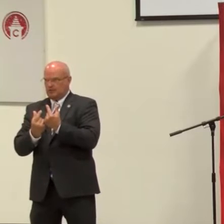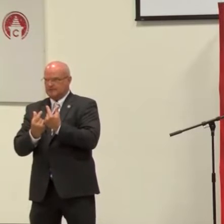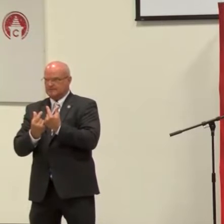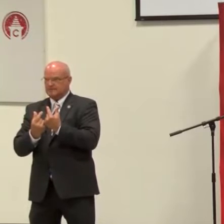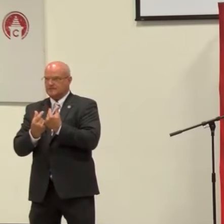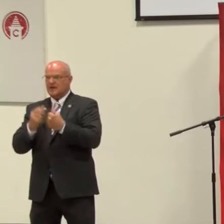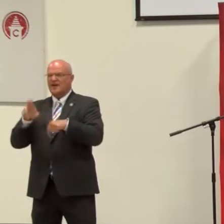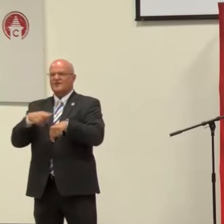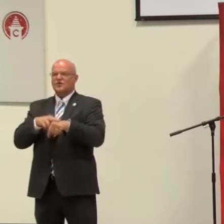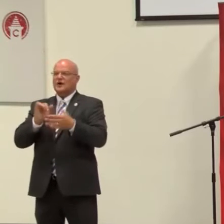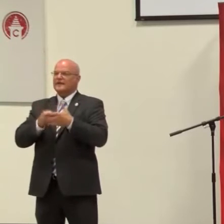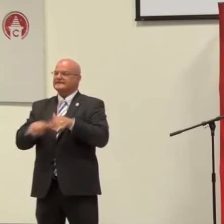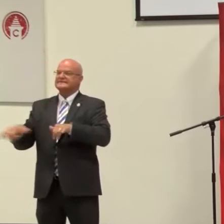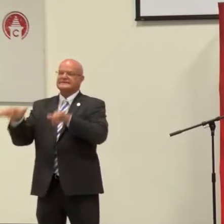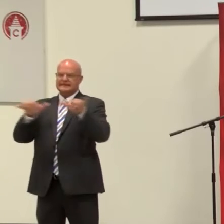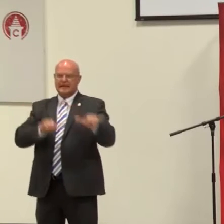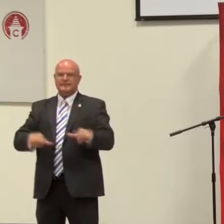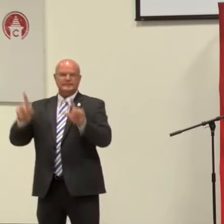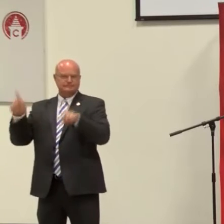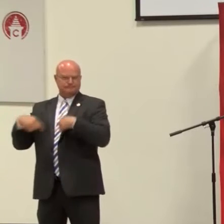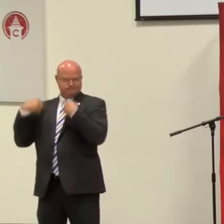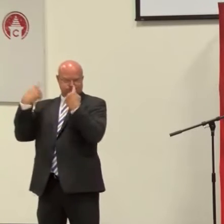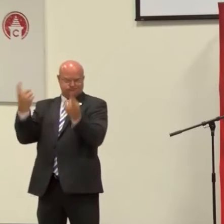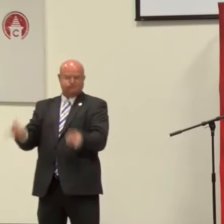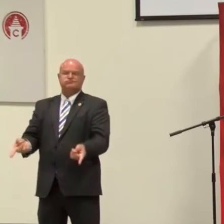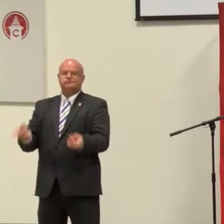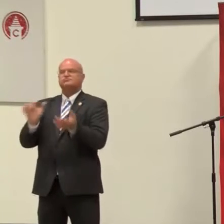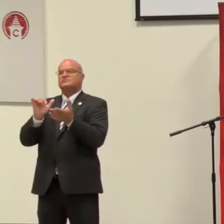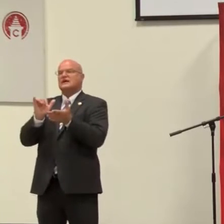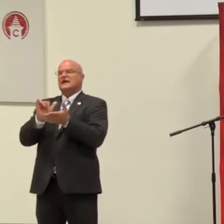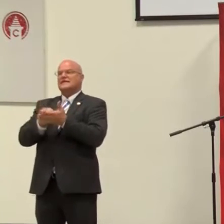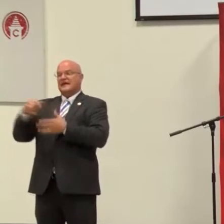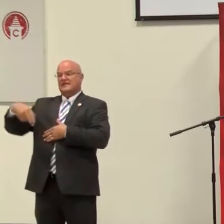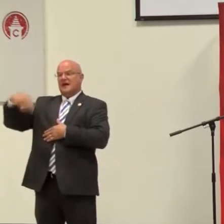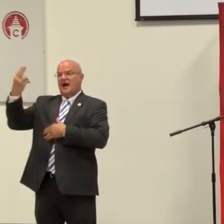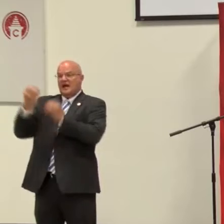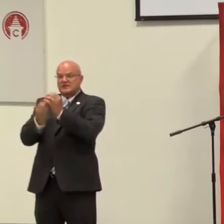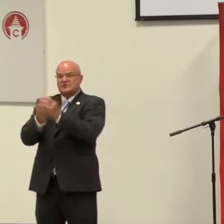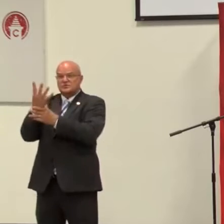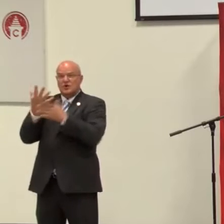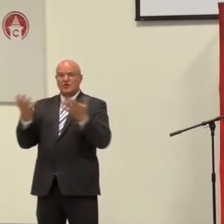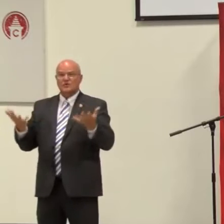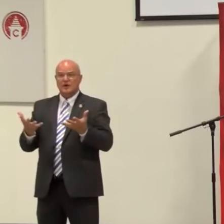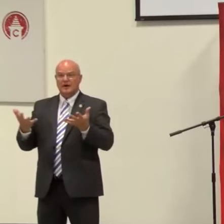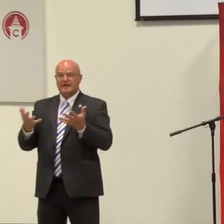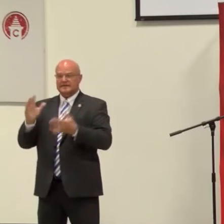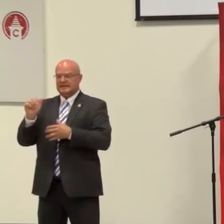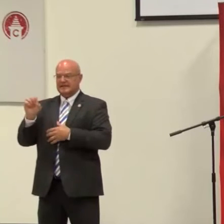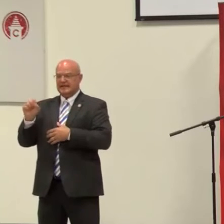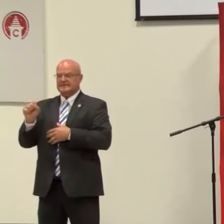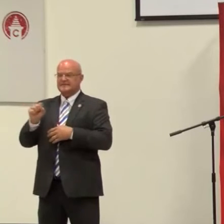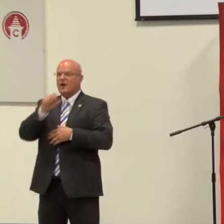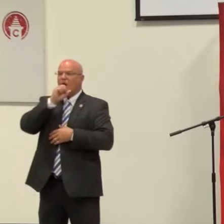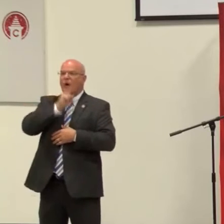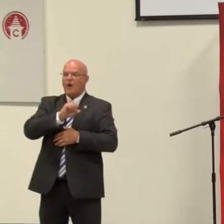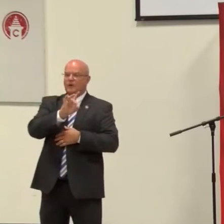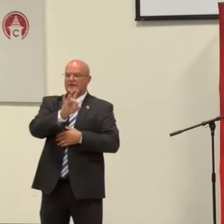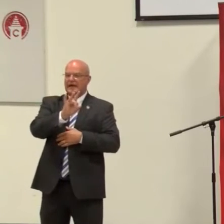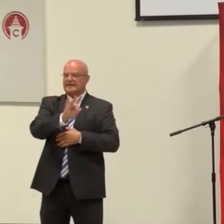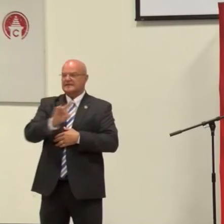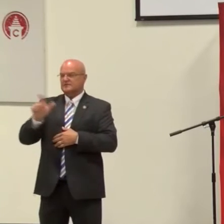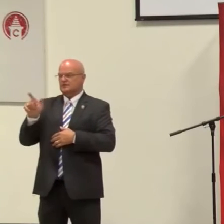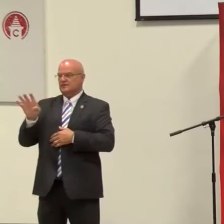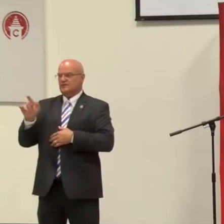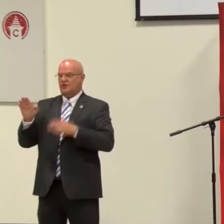of course, this is very similar to what it's been in the past, that the highest growth rate in cases is 18 to